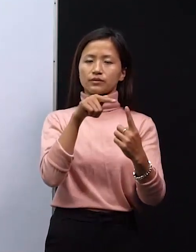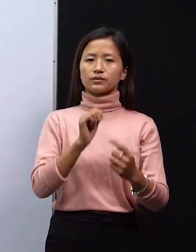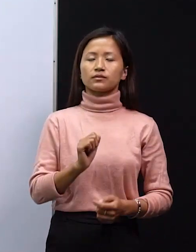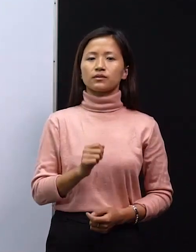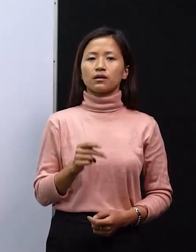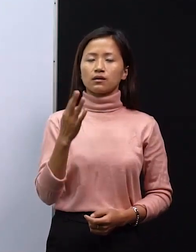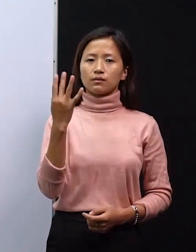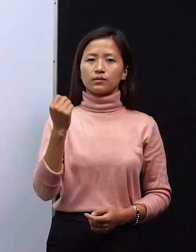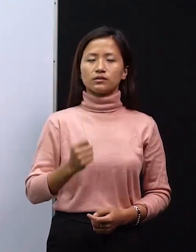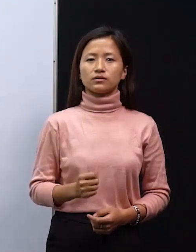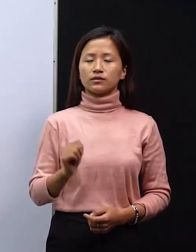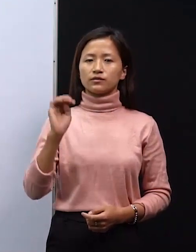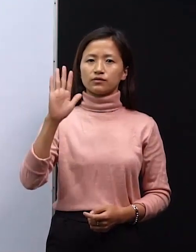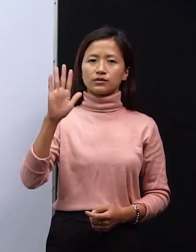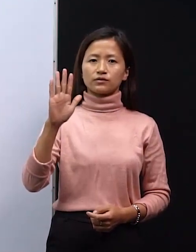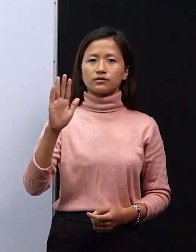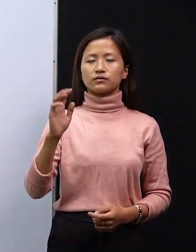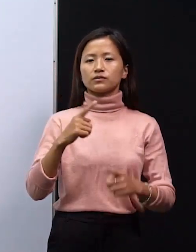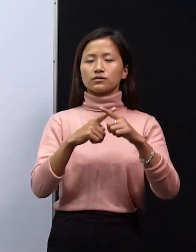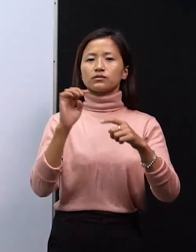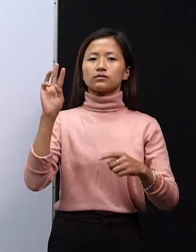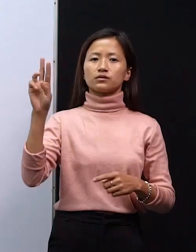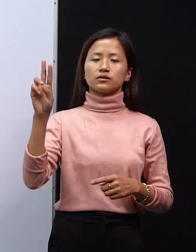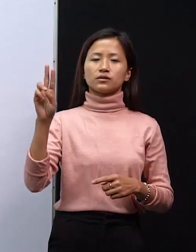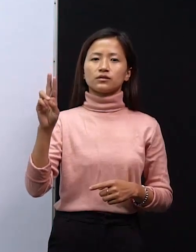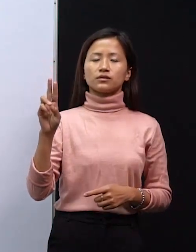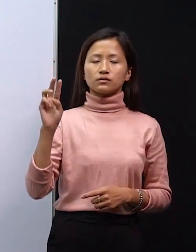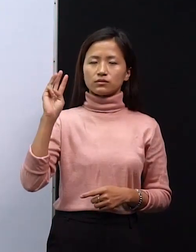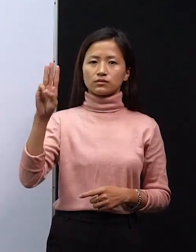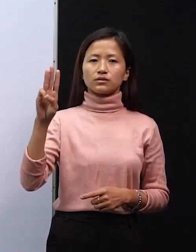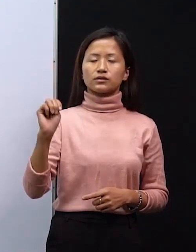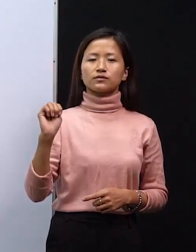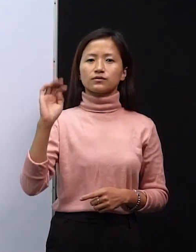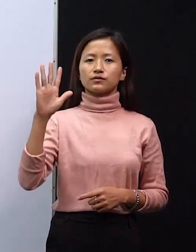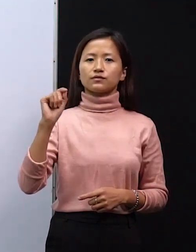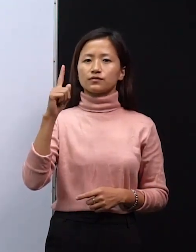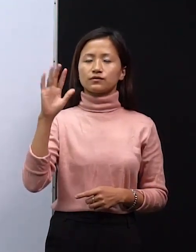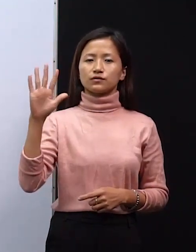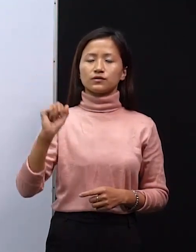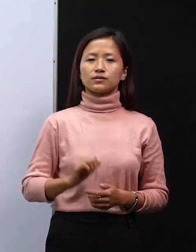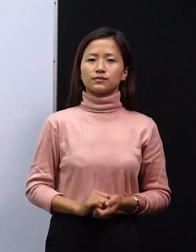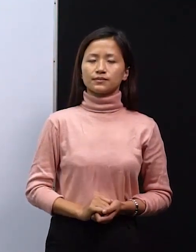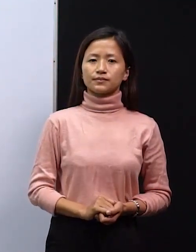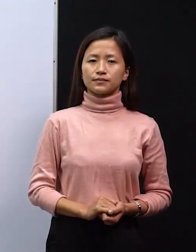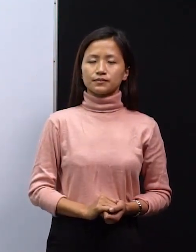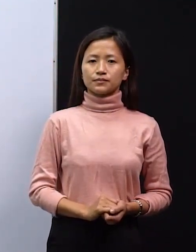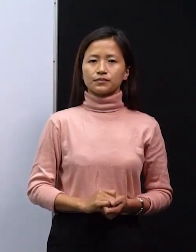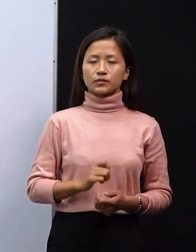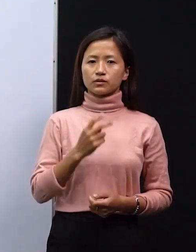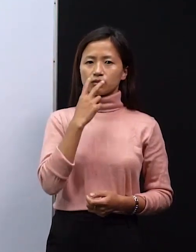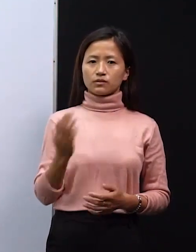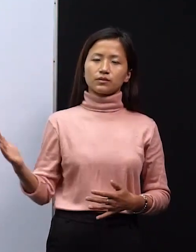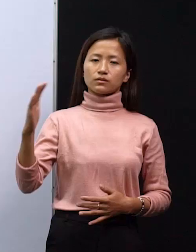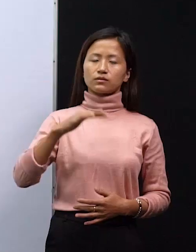is 15. Now after you multiply them, you will come across an expression something